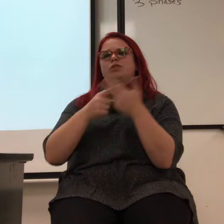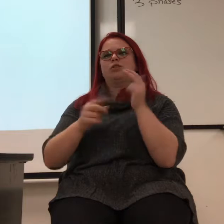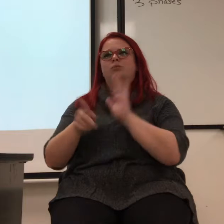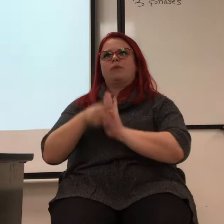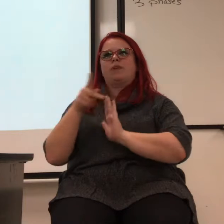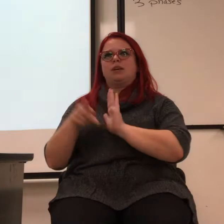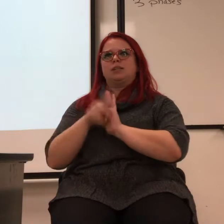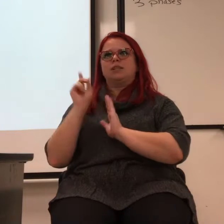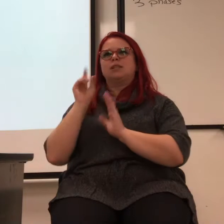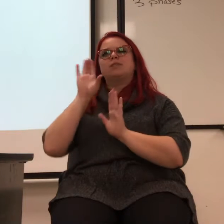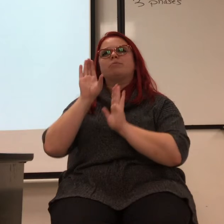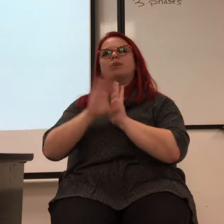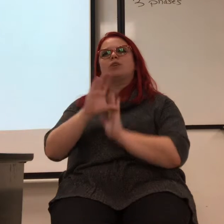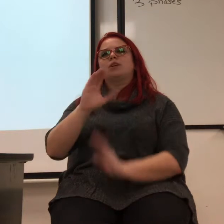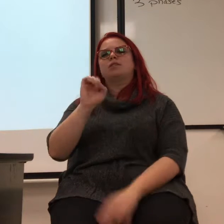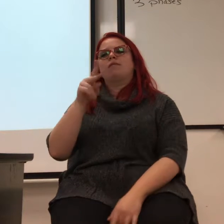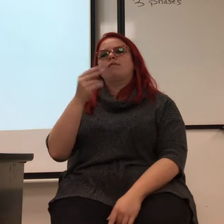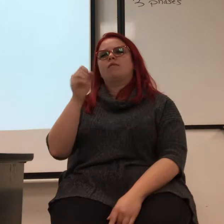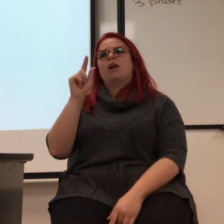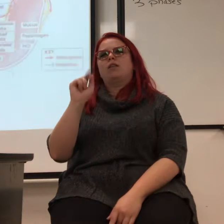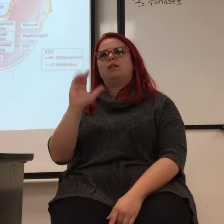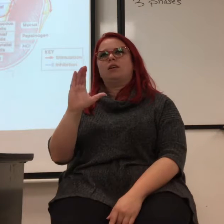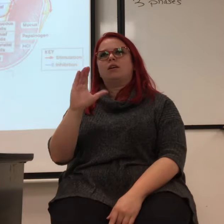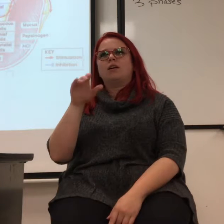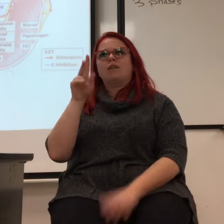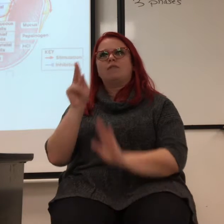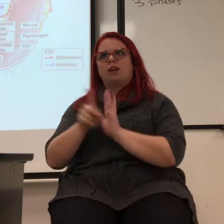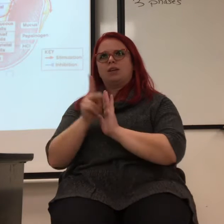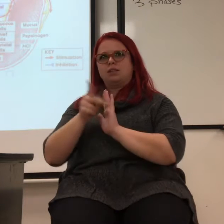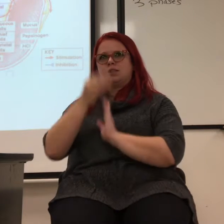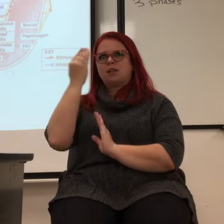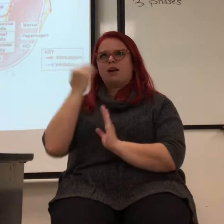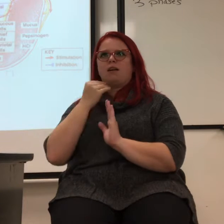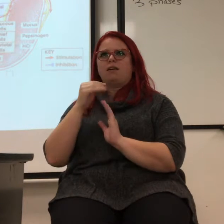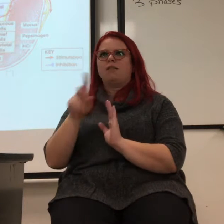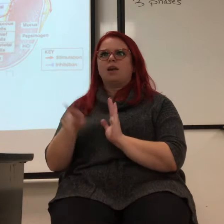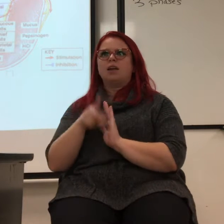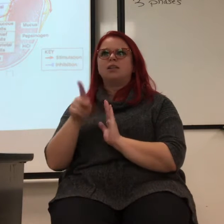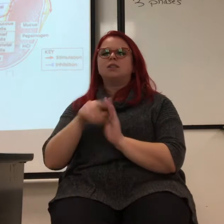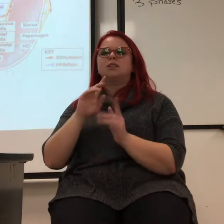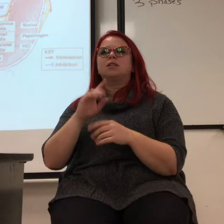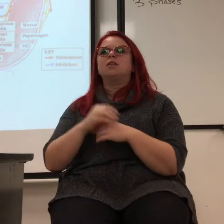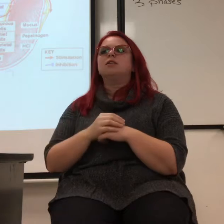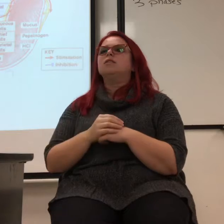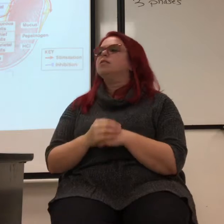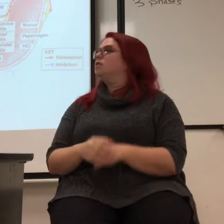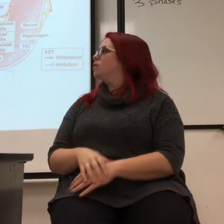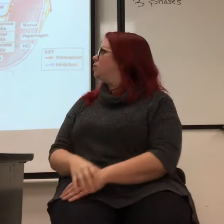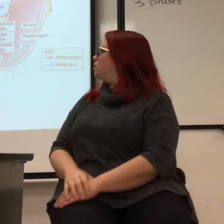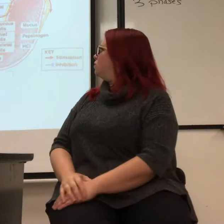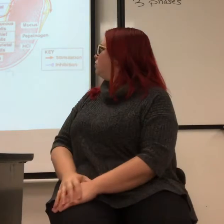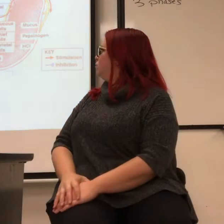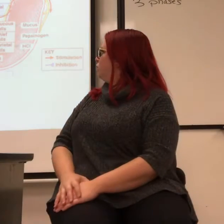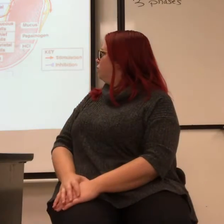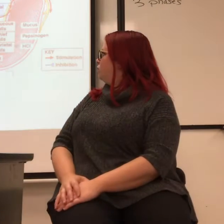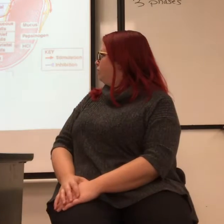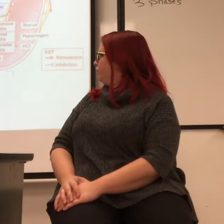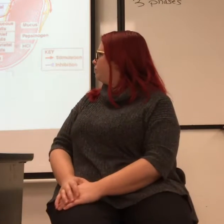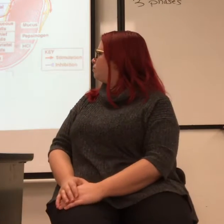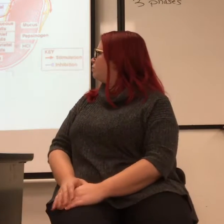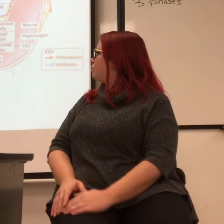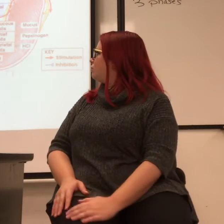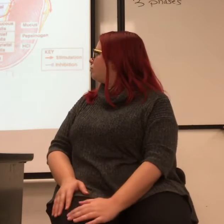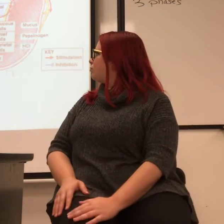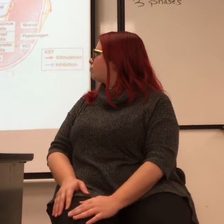Here's a picture of the cephalic phase, and with a mere sight, taste, aroma, or thought of food triggers this reflex. It's